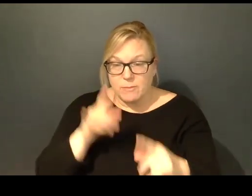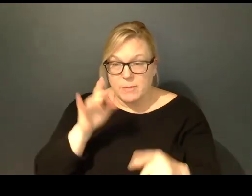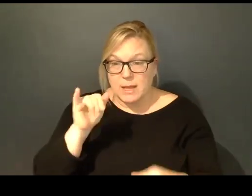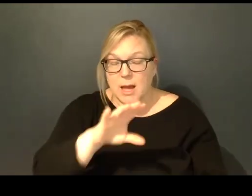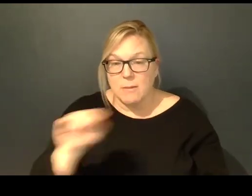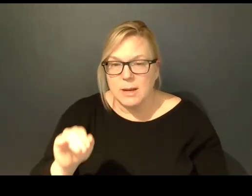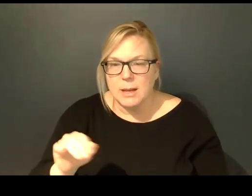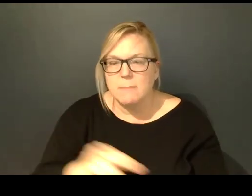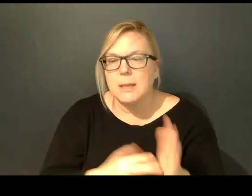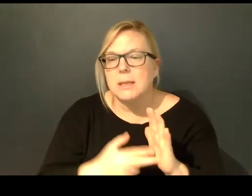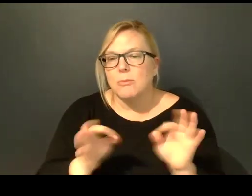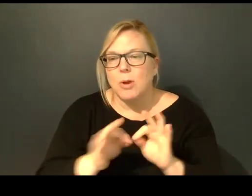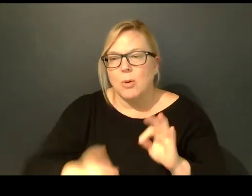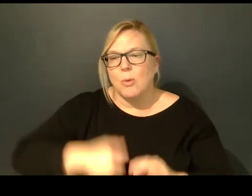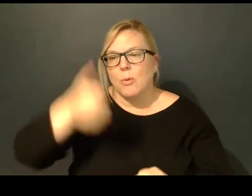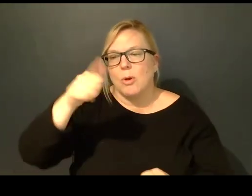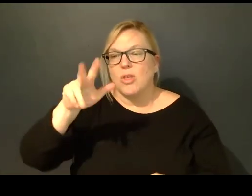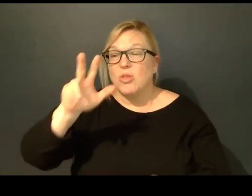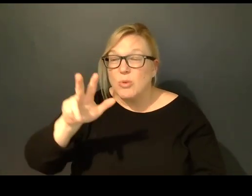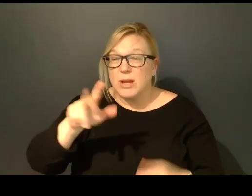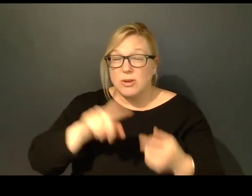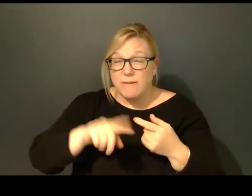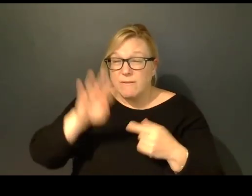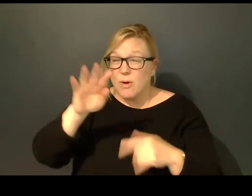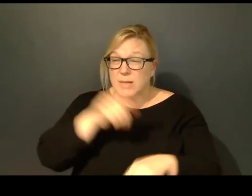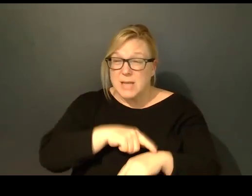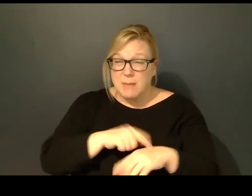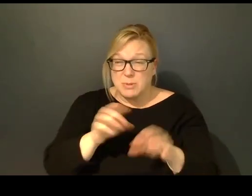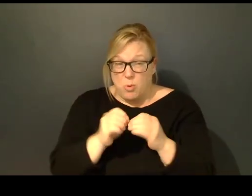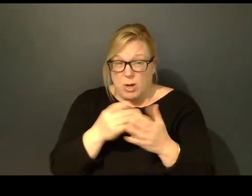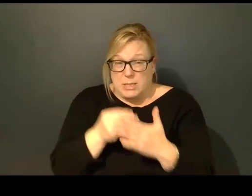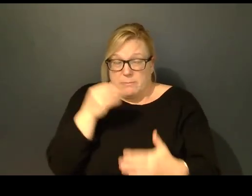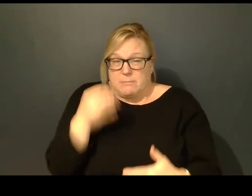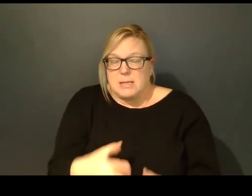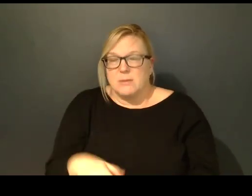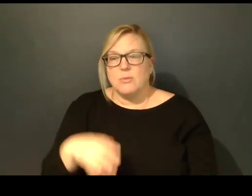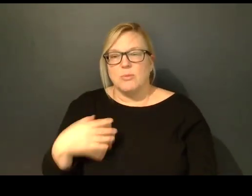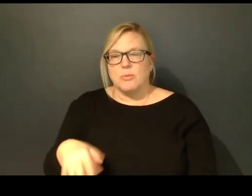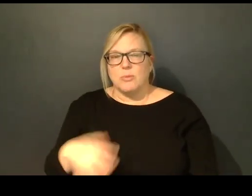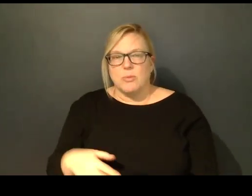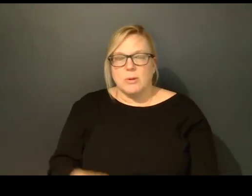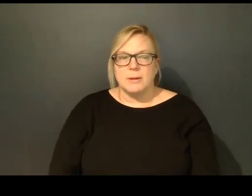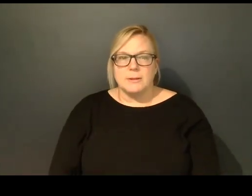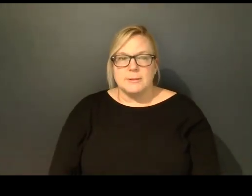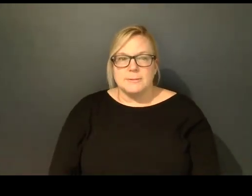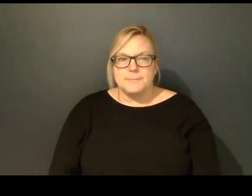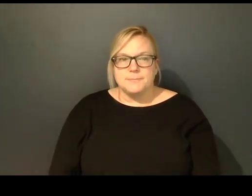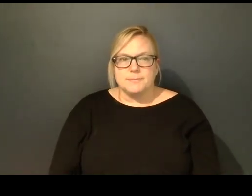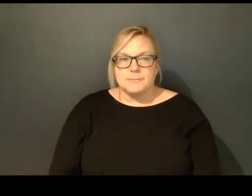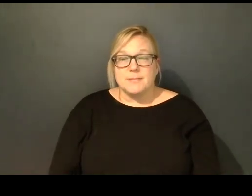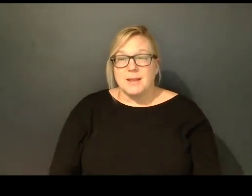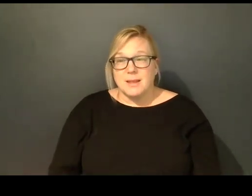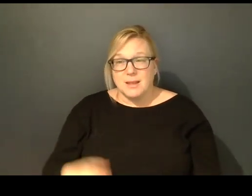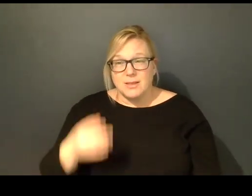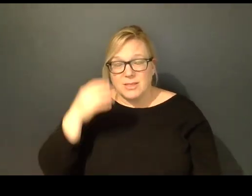4 times more expensive than for the average person. And considering our numbers of underemployed or